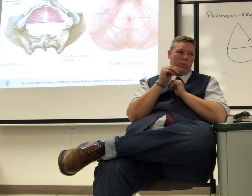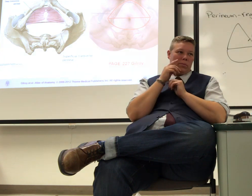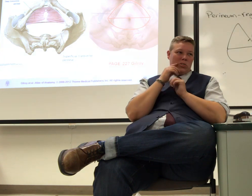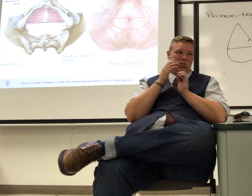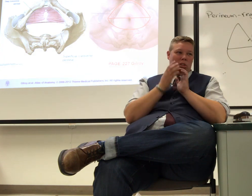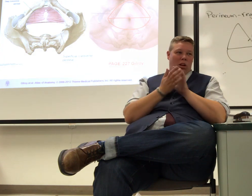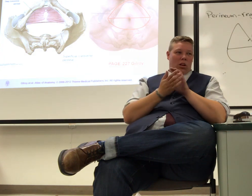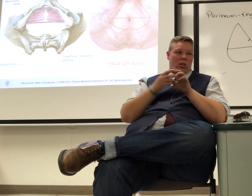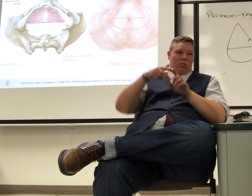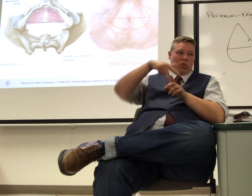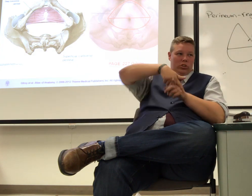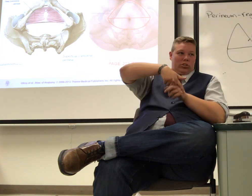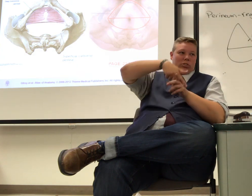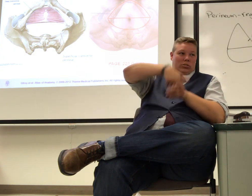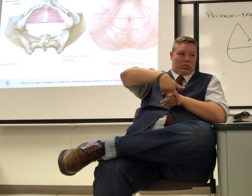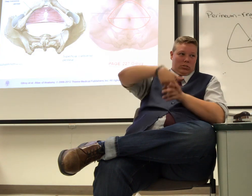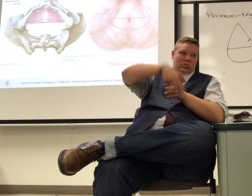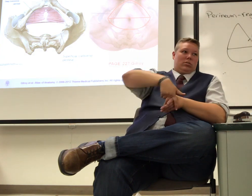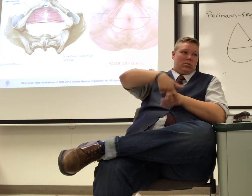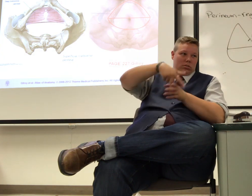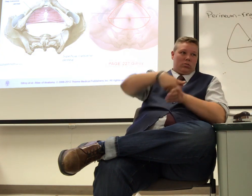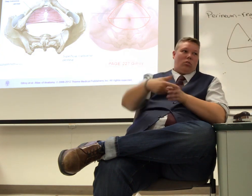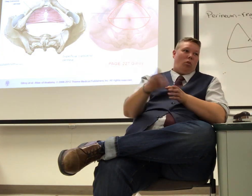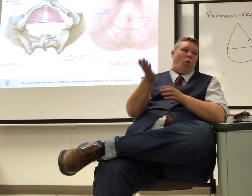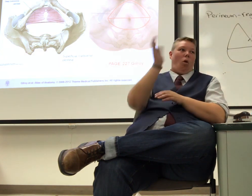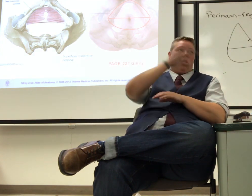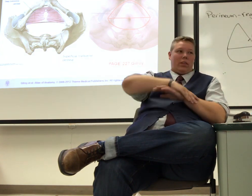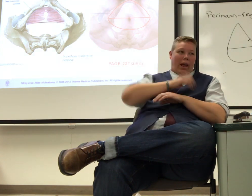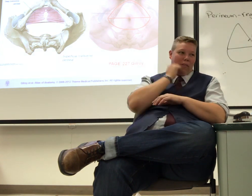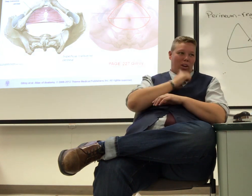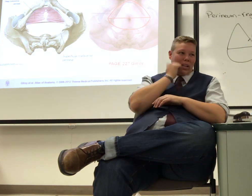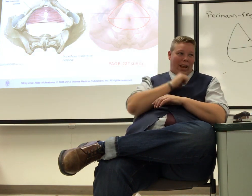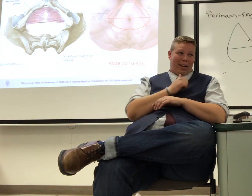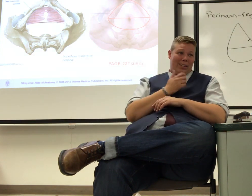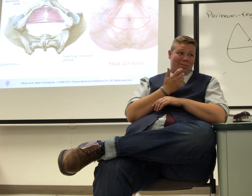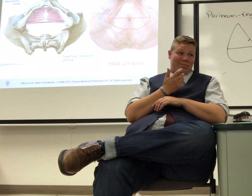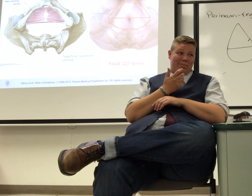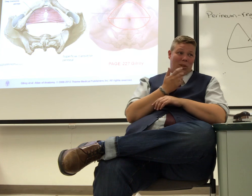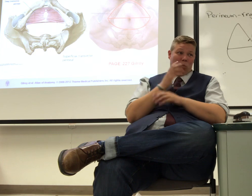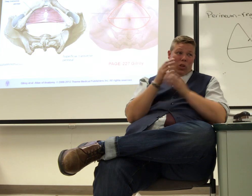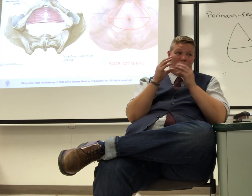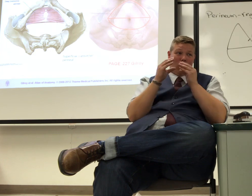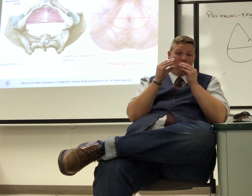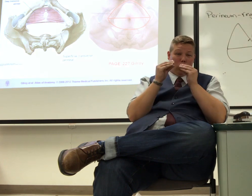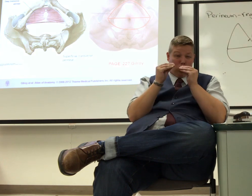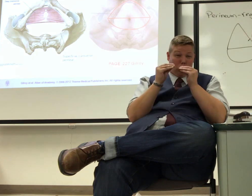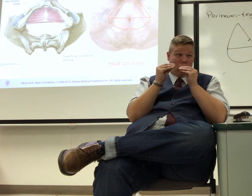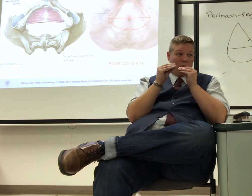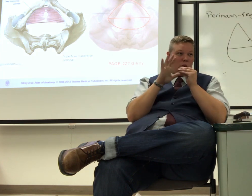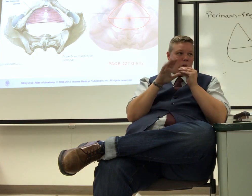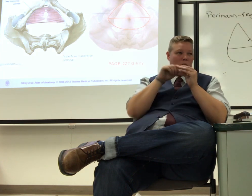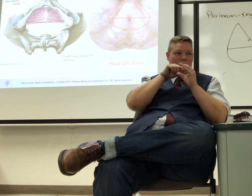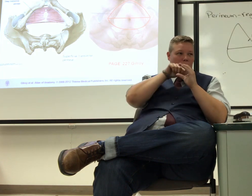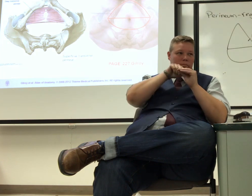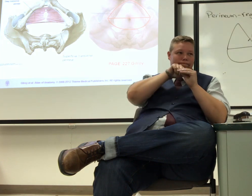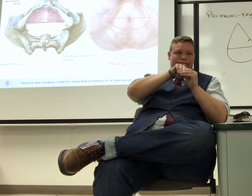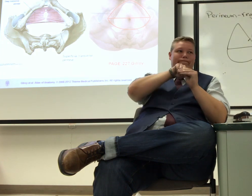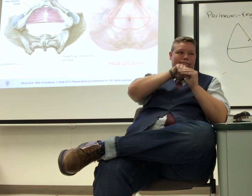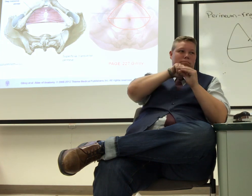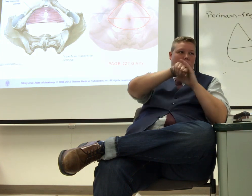little bike seat all day. That'll do it. Or just snip the vas deferens. Right, getting back to